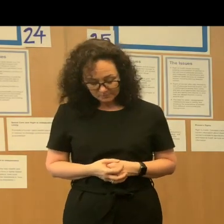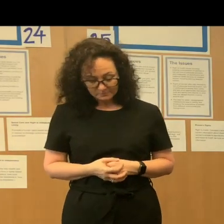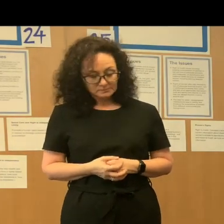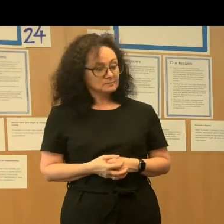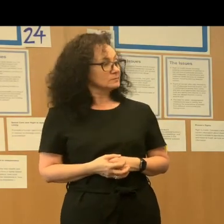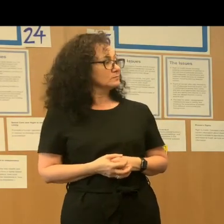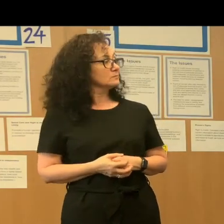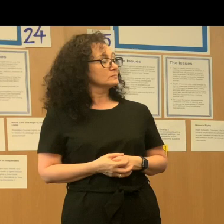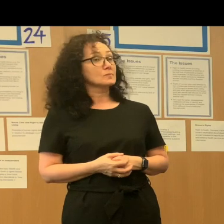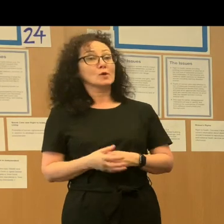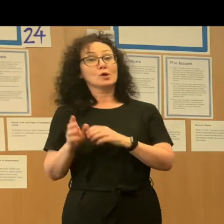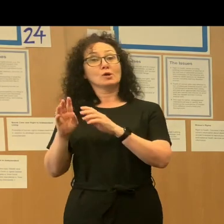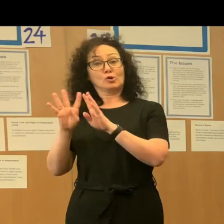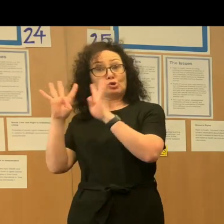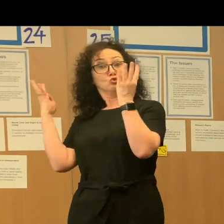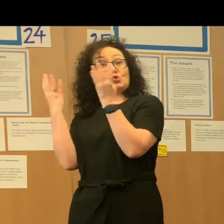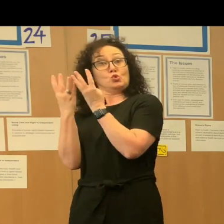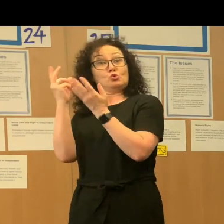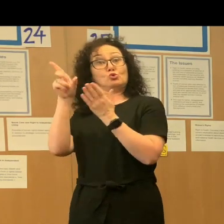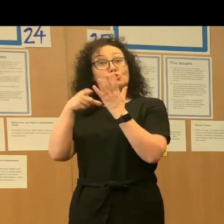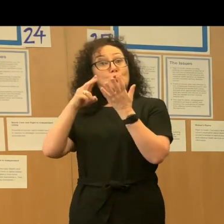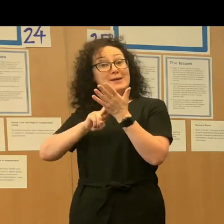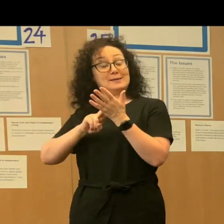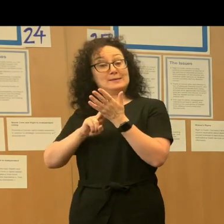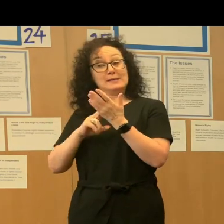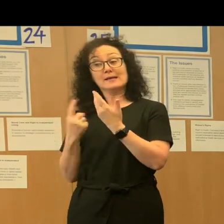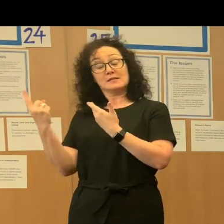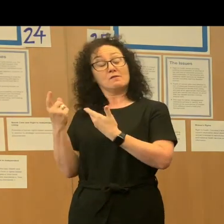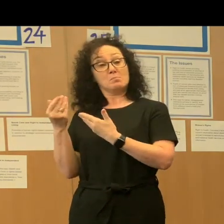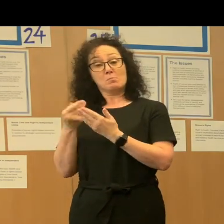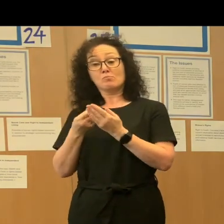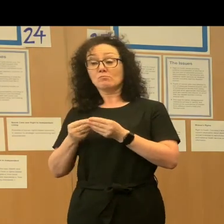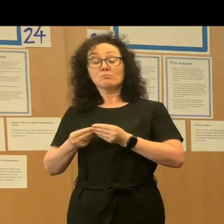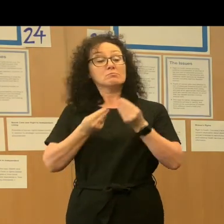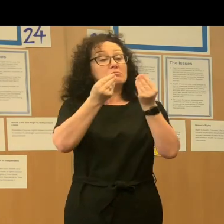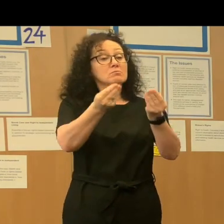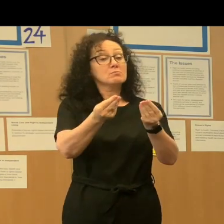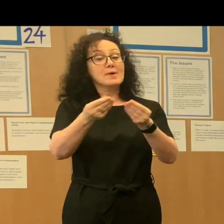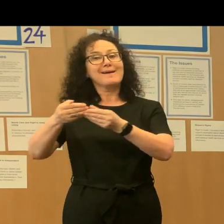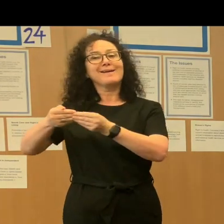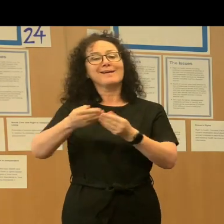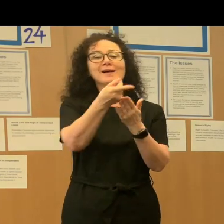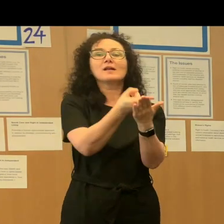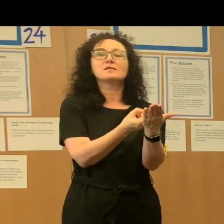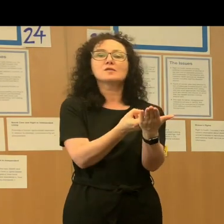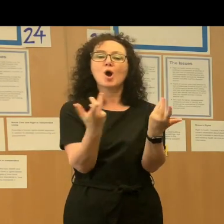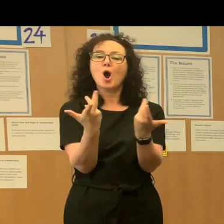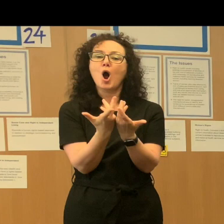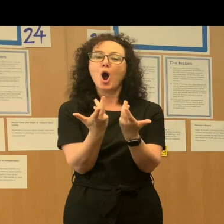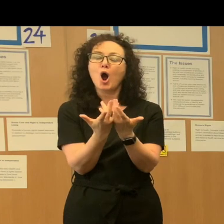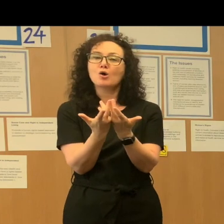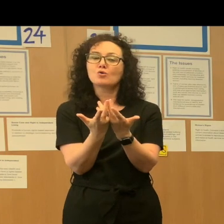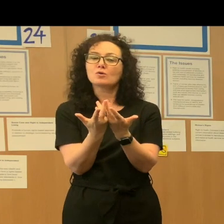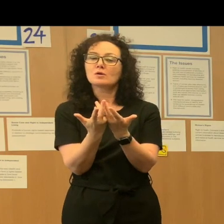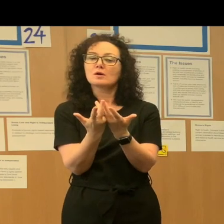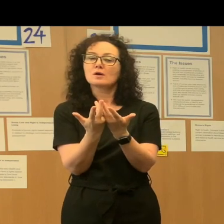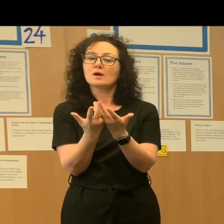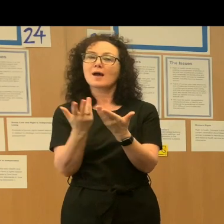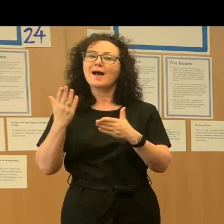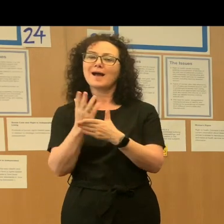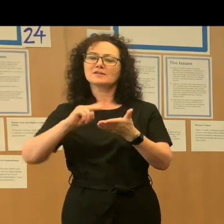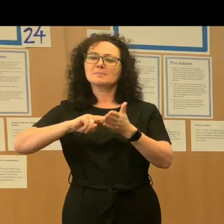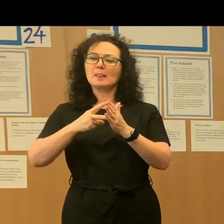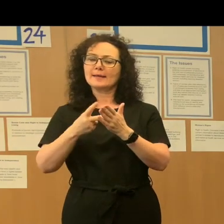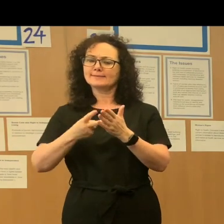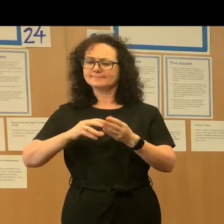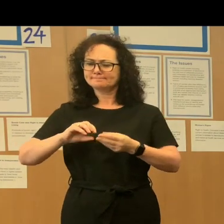plan. The United Nations has also provided some guidance for countries about what National Action Plans for Human Rights should look like and what they should